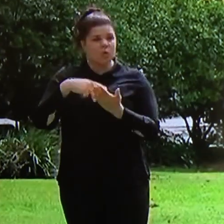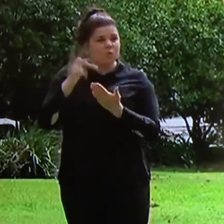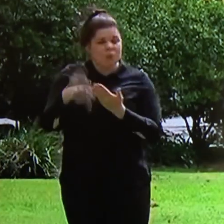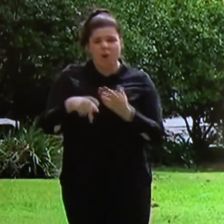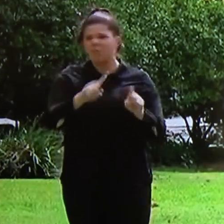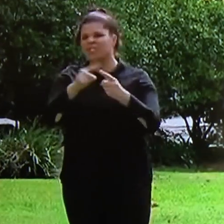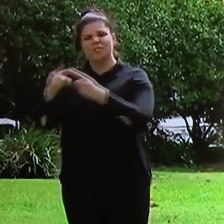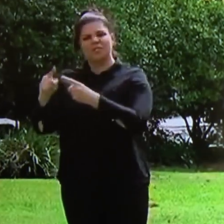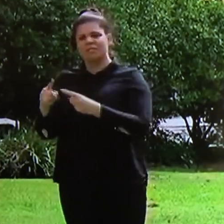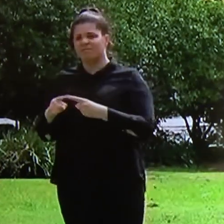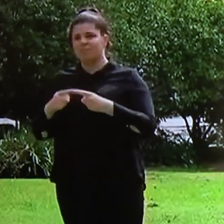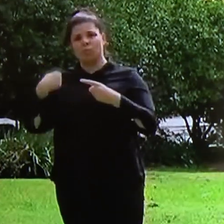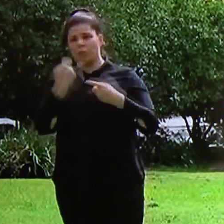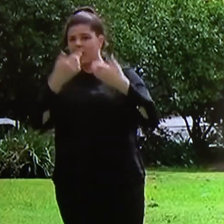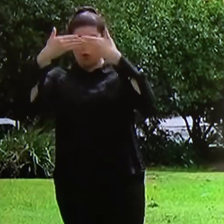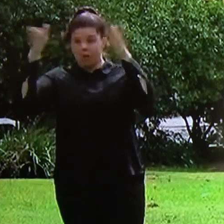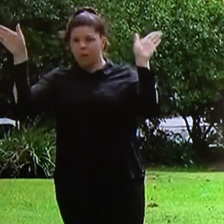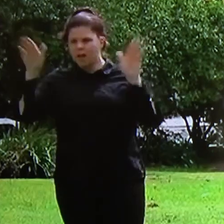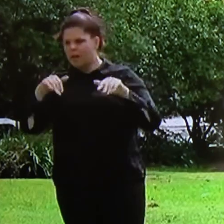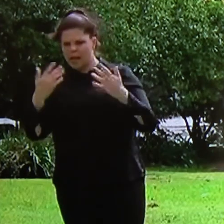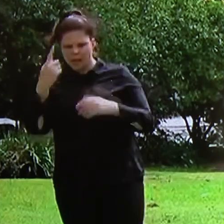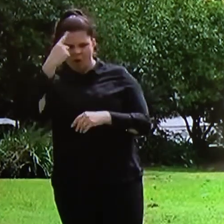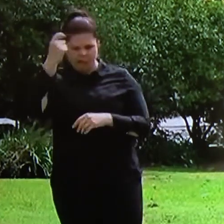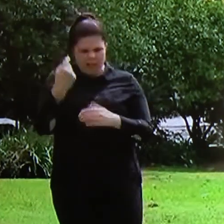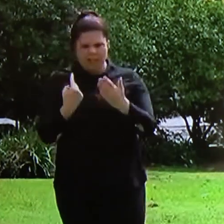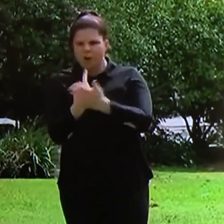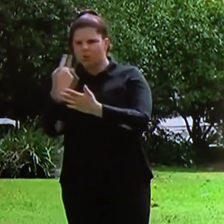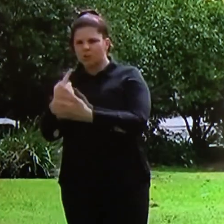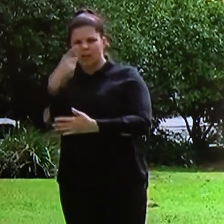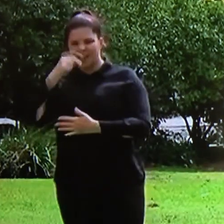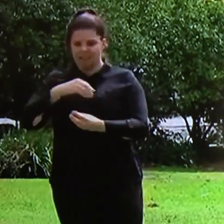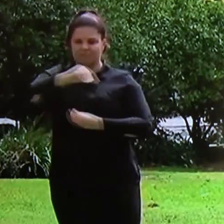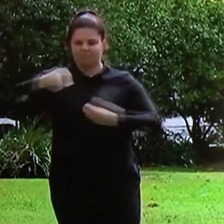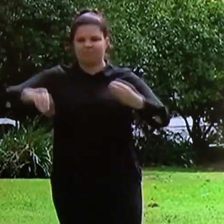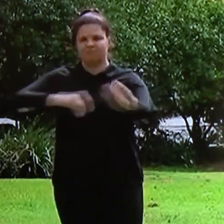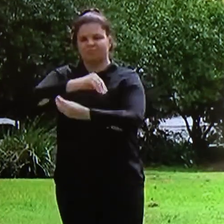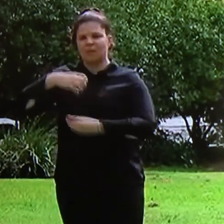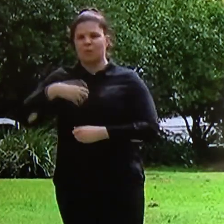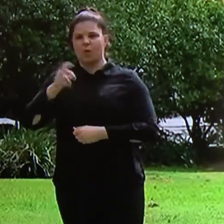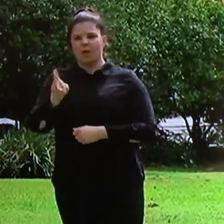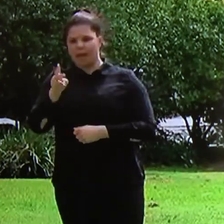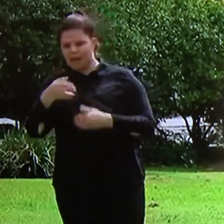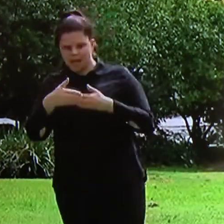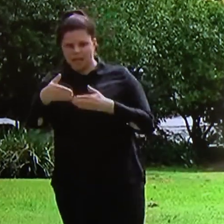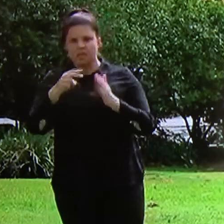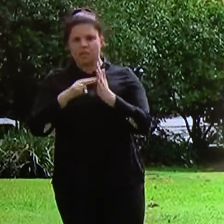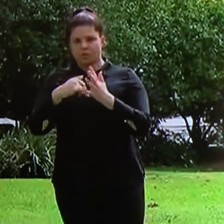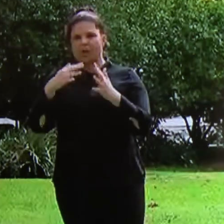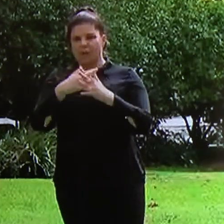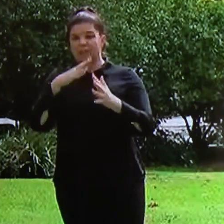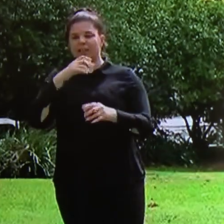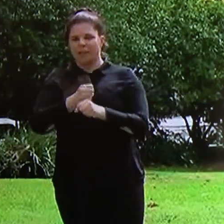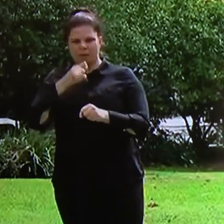the board. We remain open to looking at where are the opportunities for the New South Wales Government to invest in